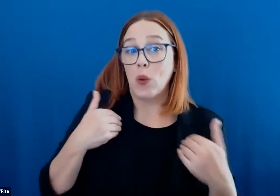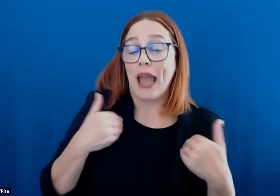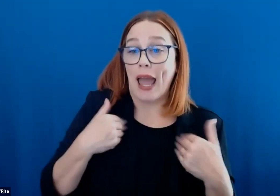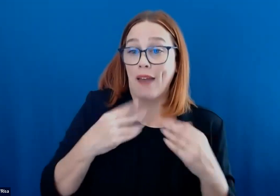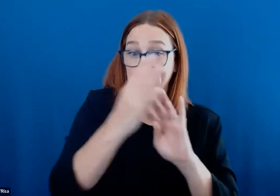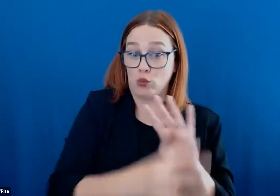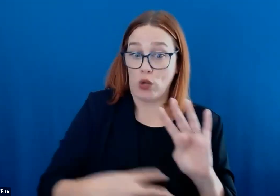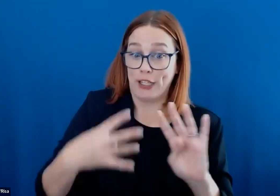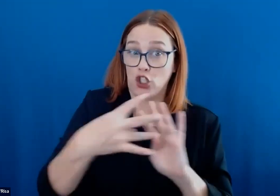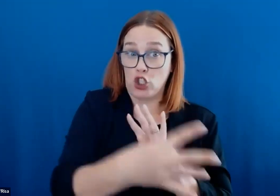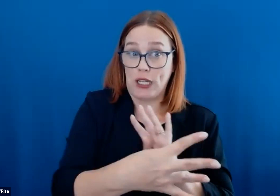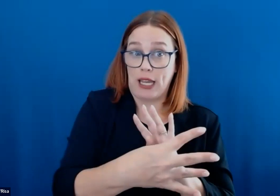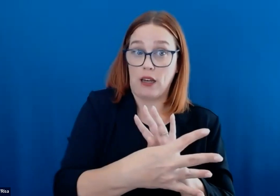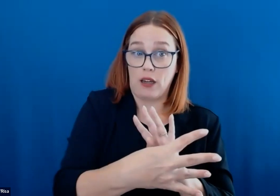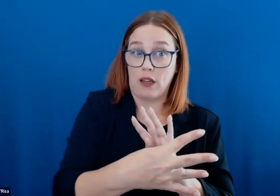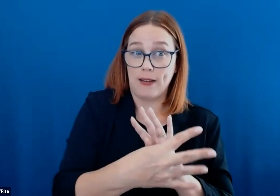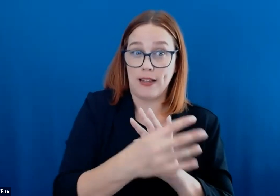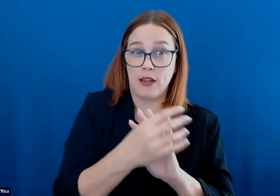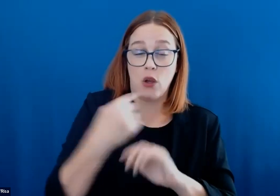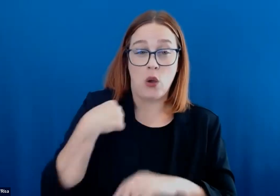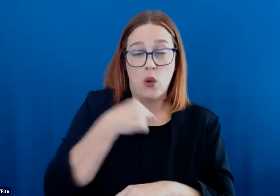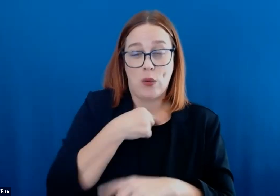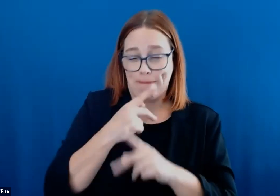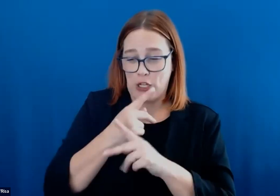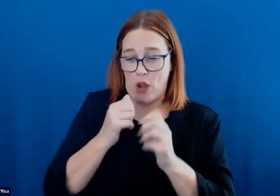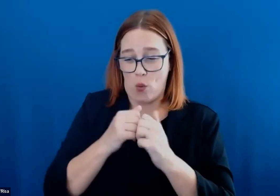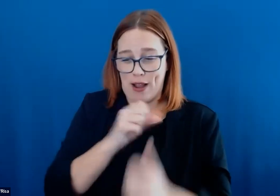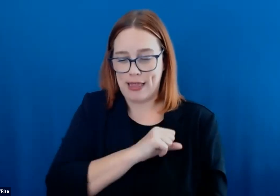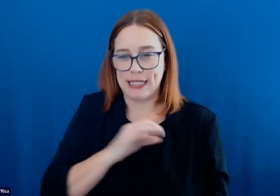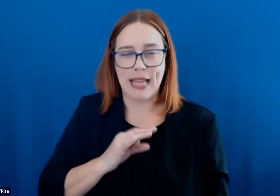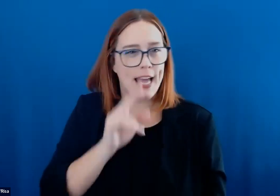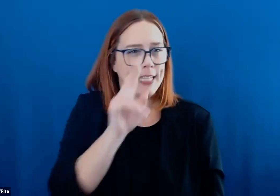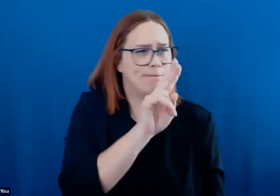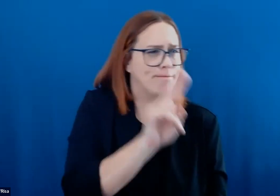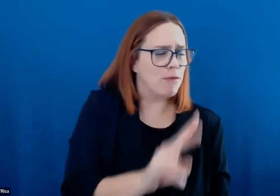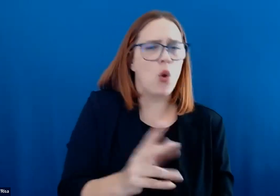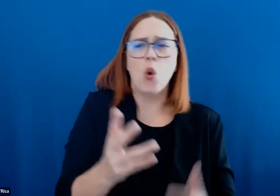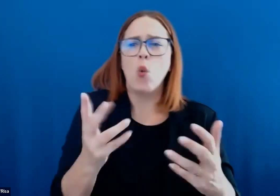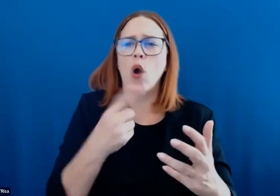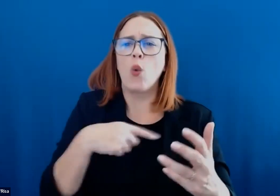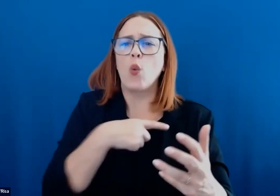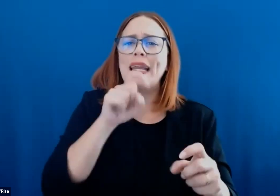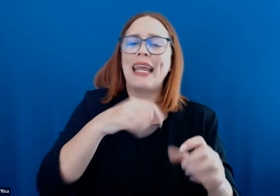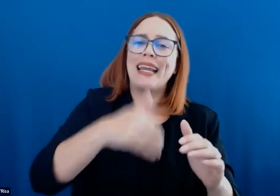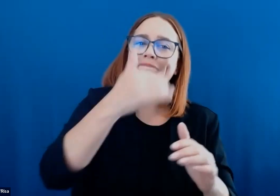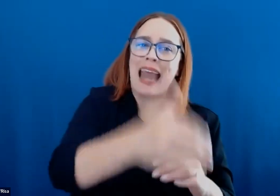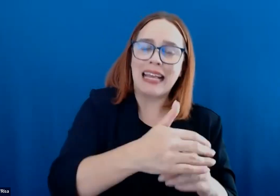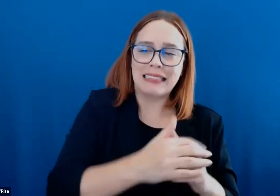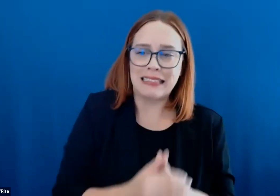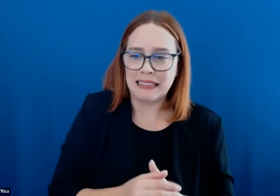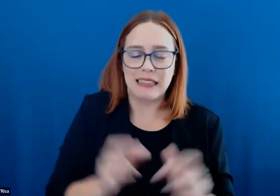and we think of what is needed next. So I hope that answered your question.